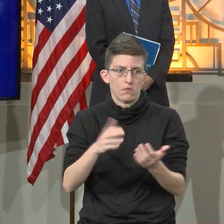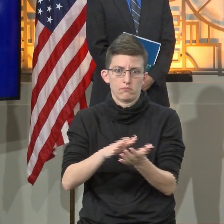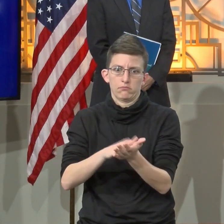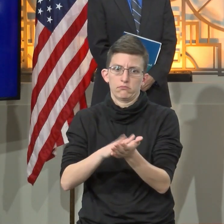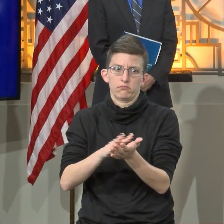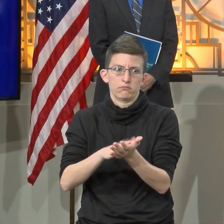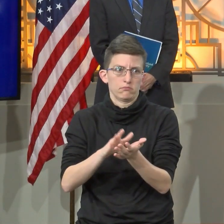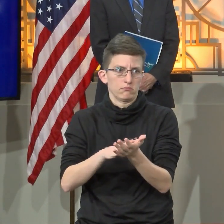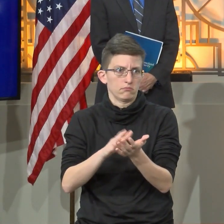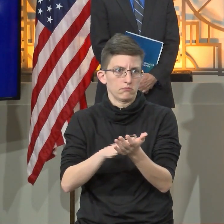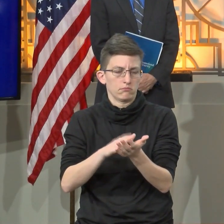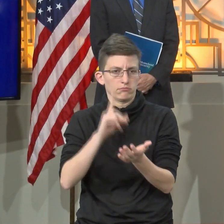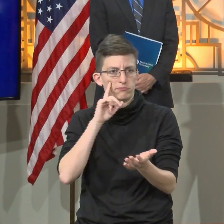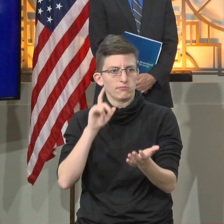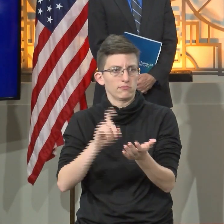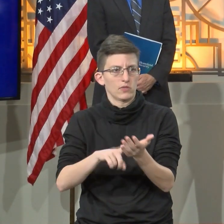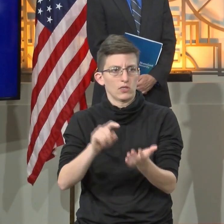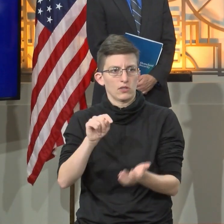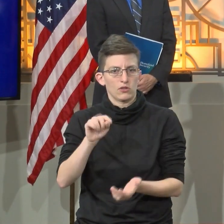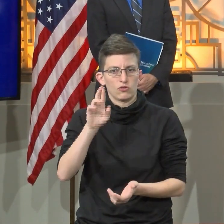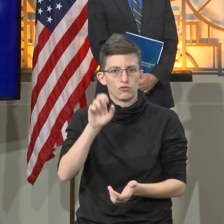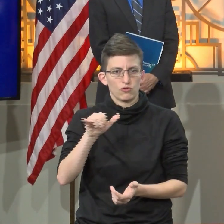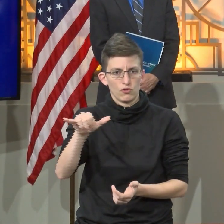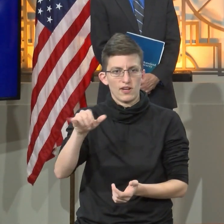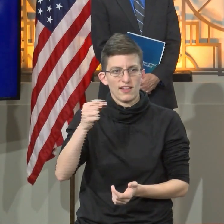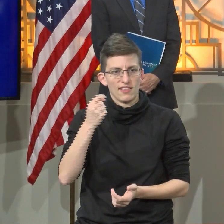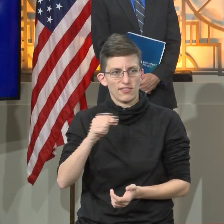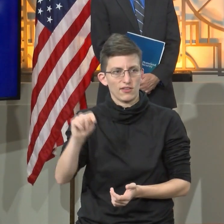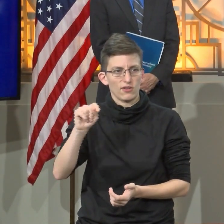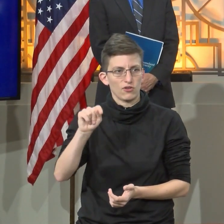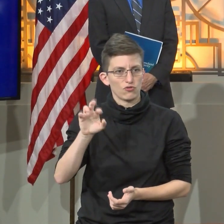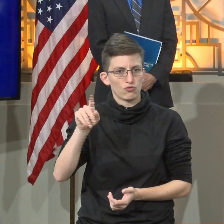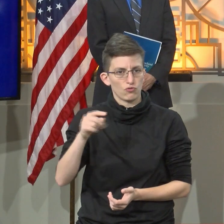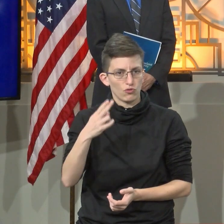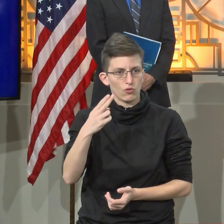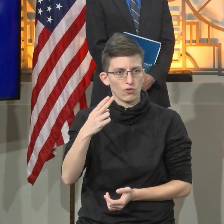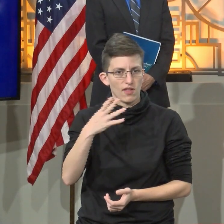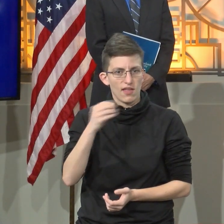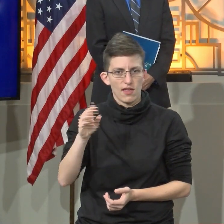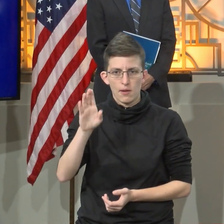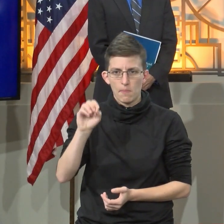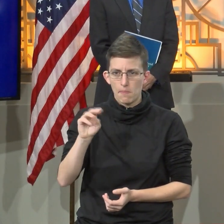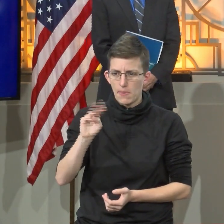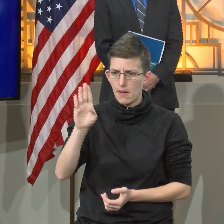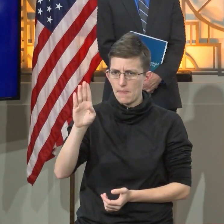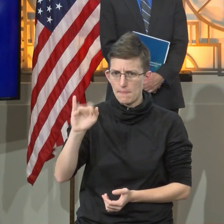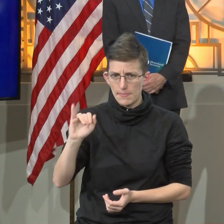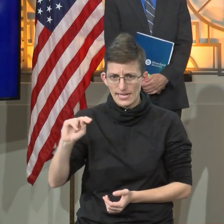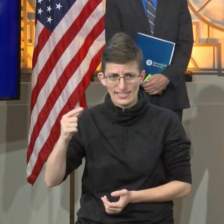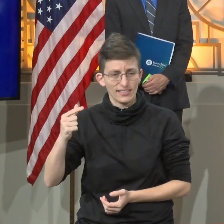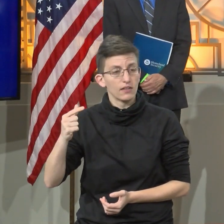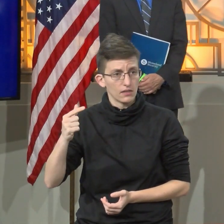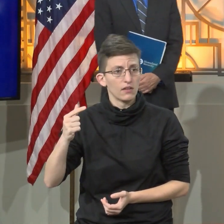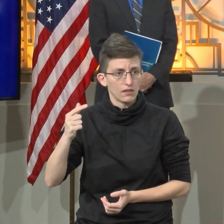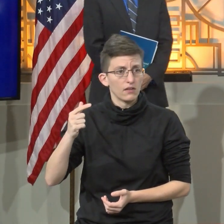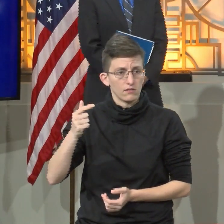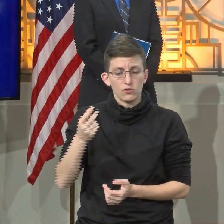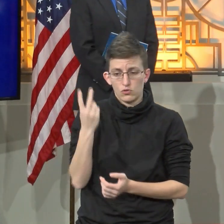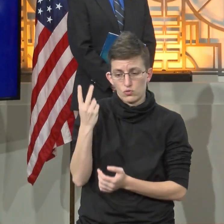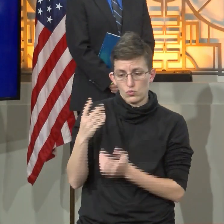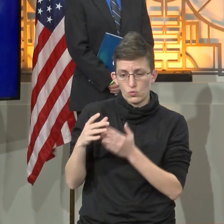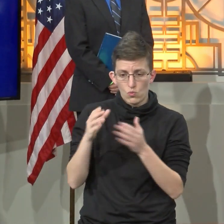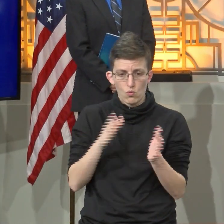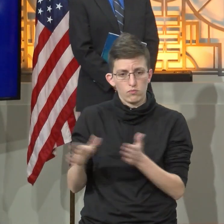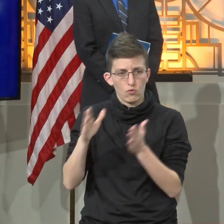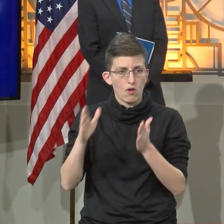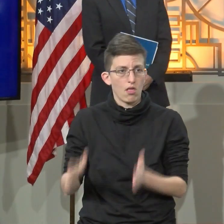to and acknowledge Trey the Truth and Bumby. Those two are the principal organizers of the event that will be